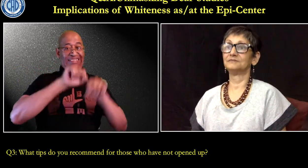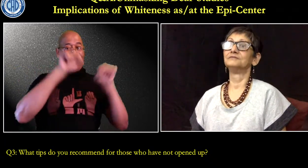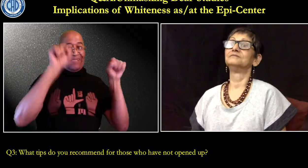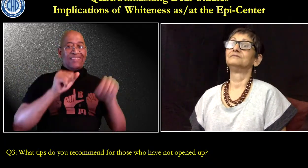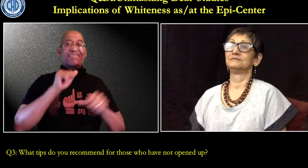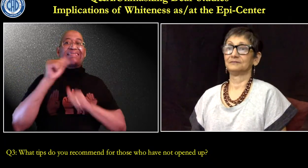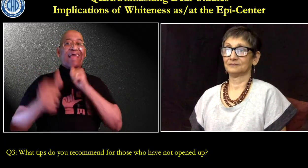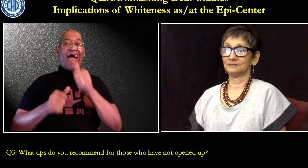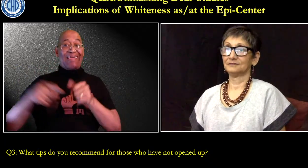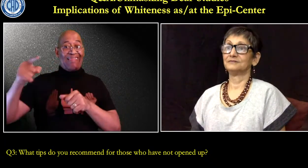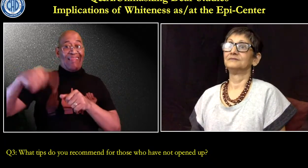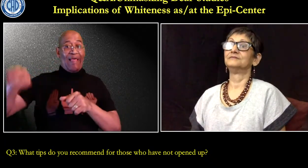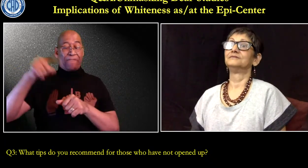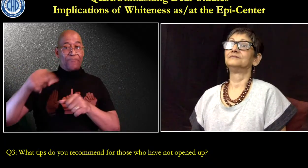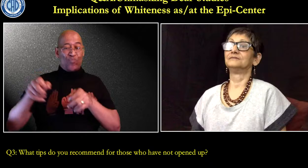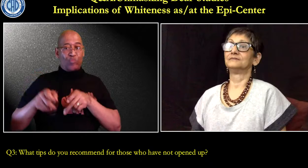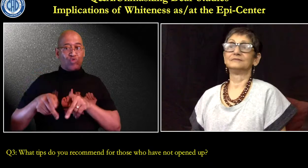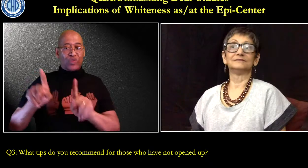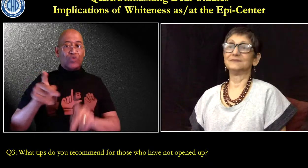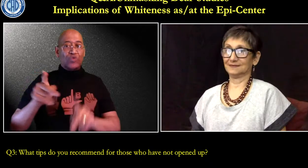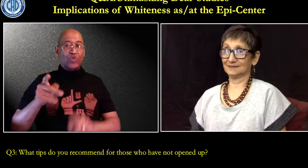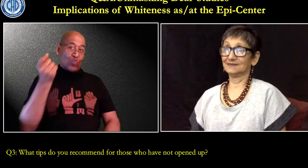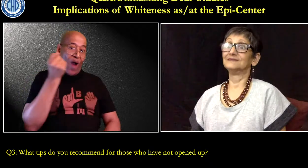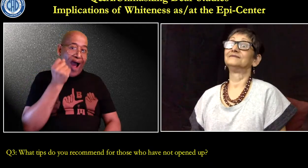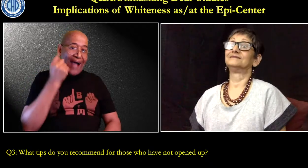That system literally cheats them.